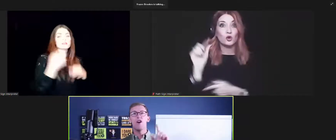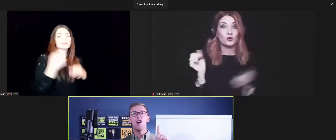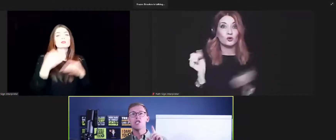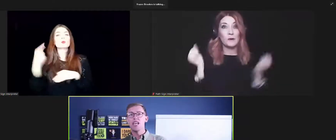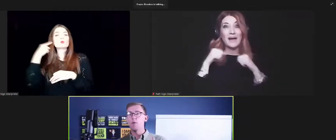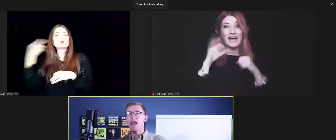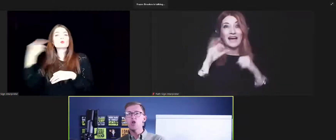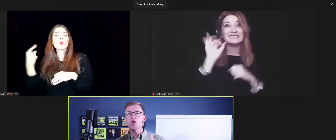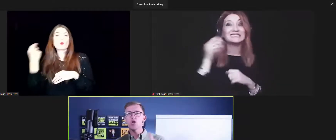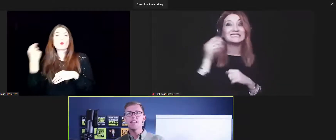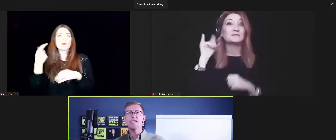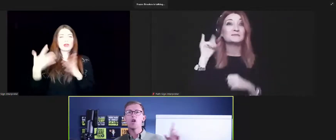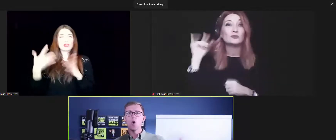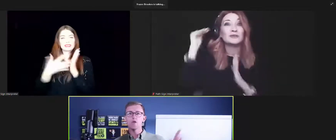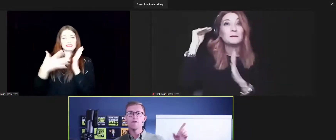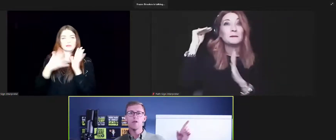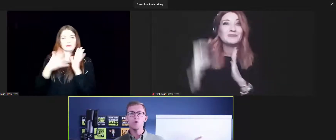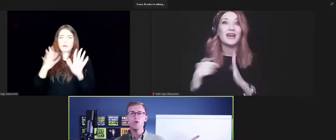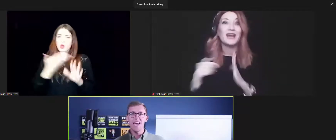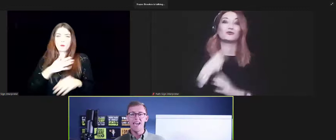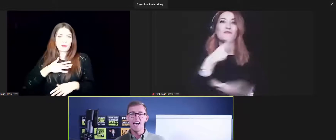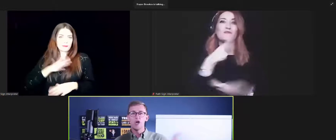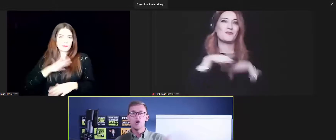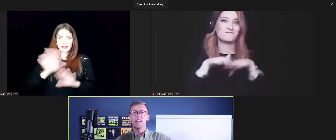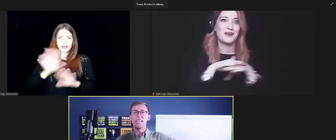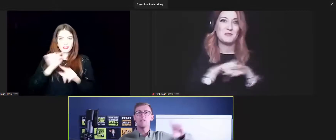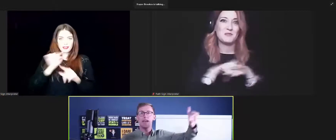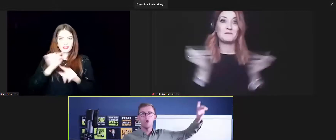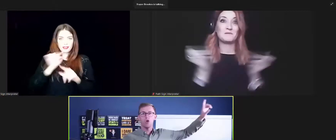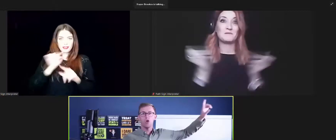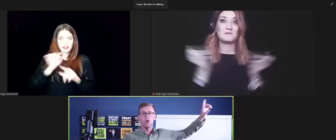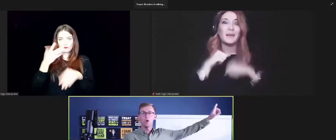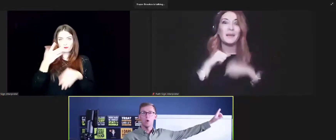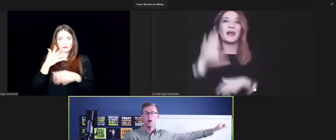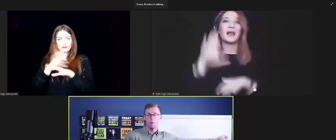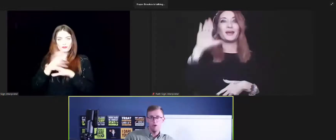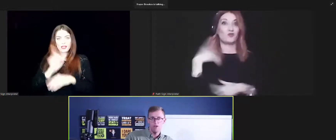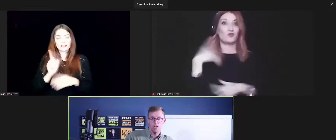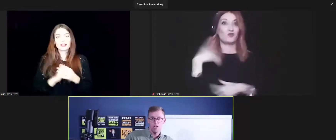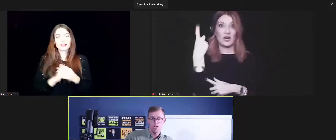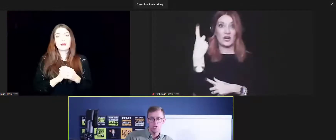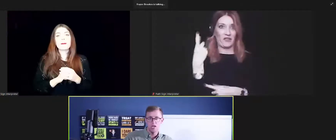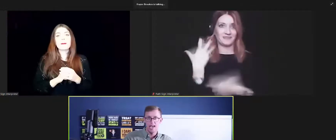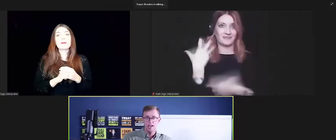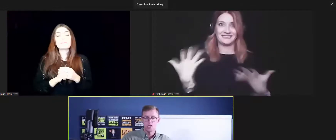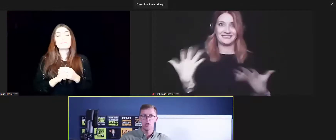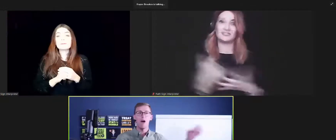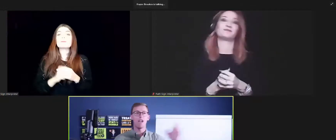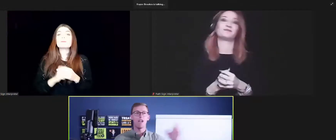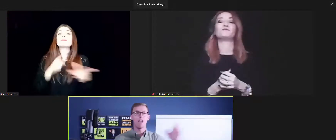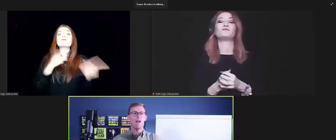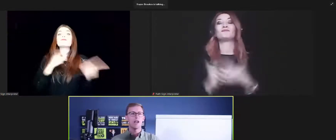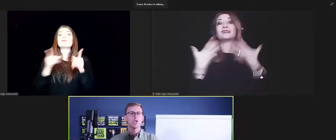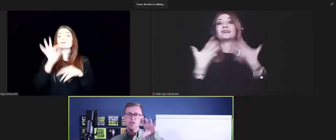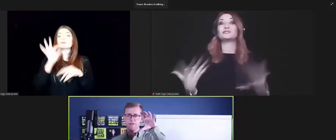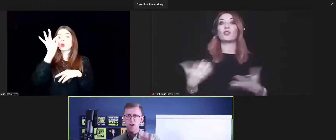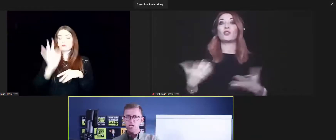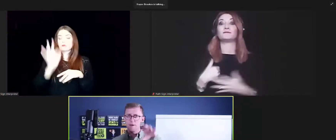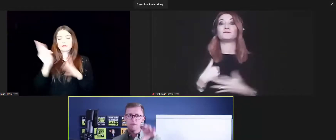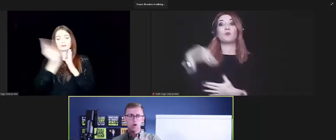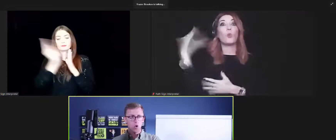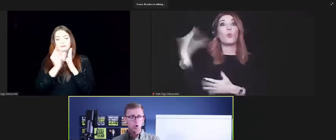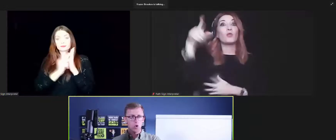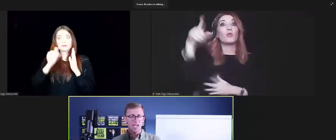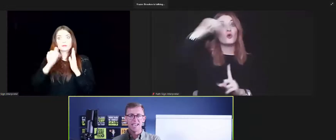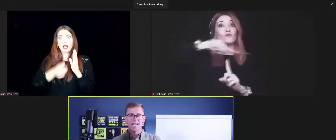first thing. Whenever you're setting goals for the new year, you need to make sure you look at the previous year to see where you're at. So the first bit of